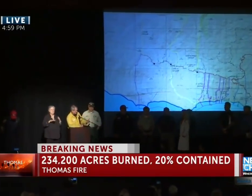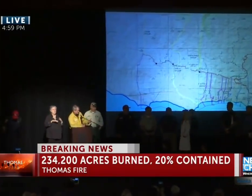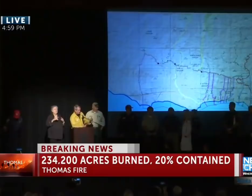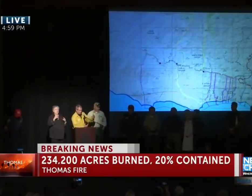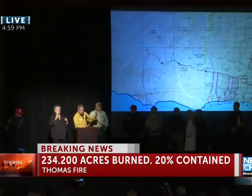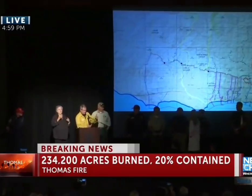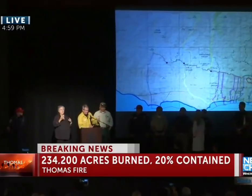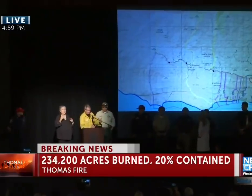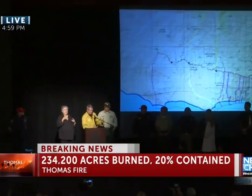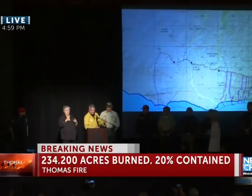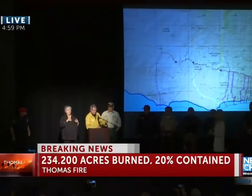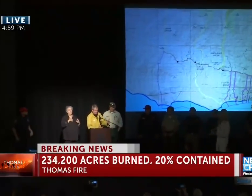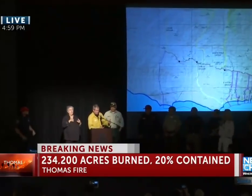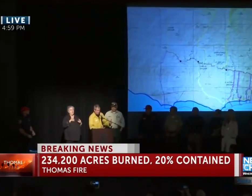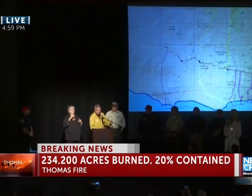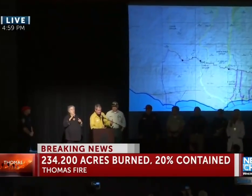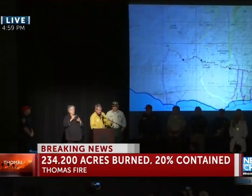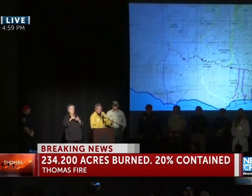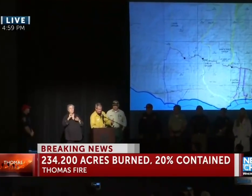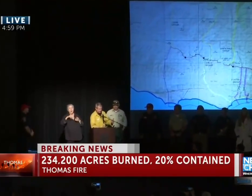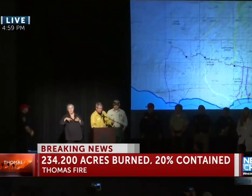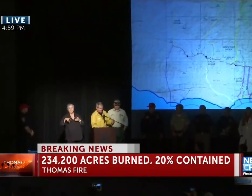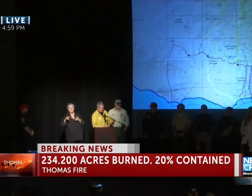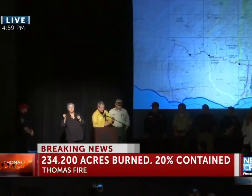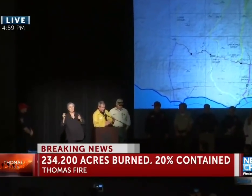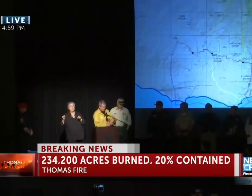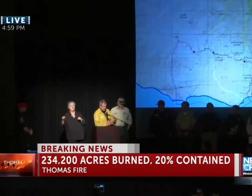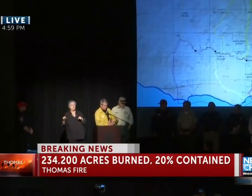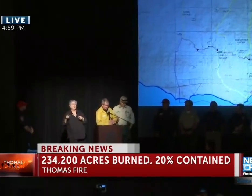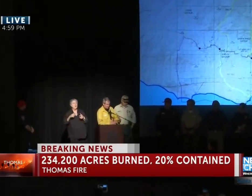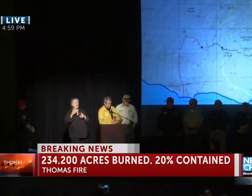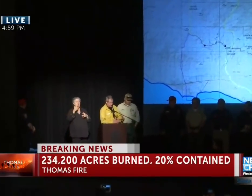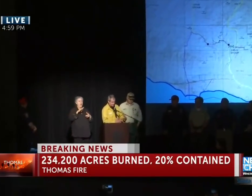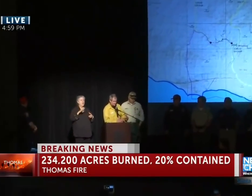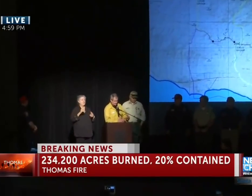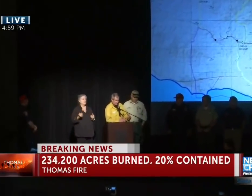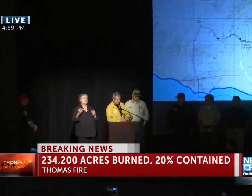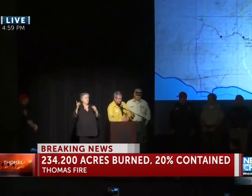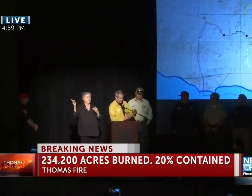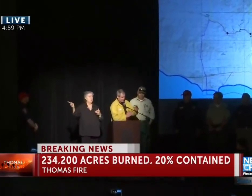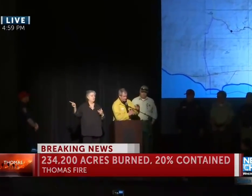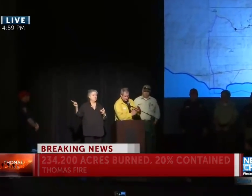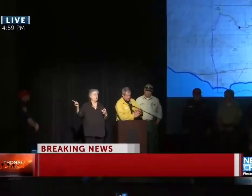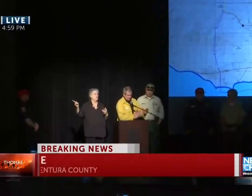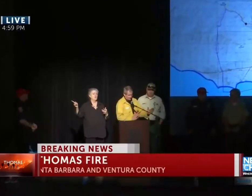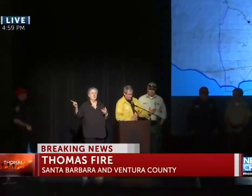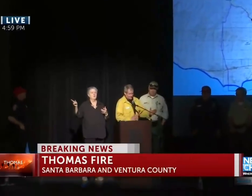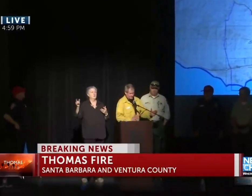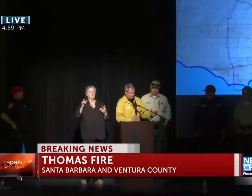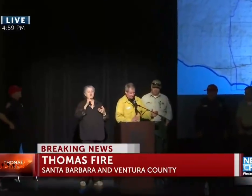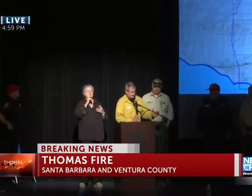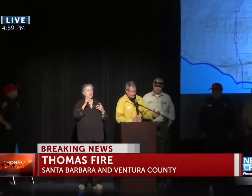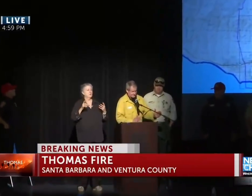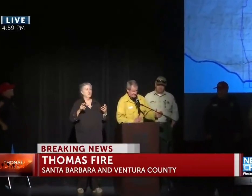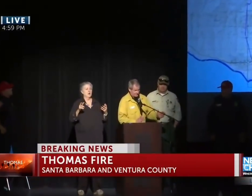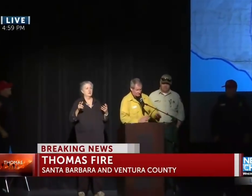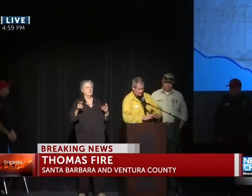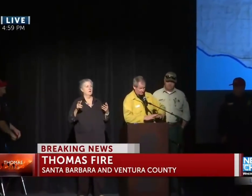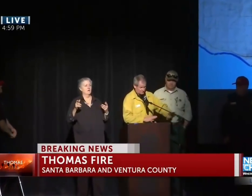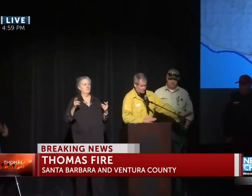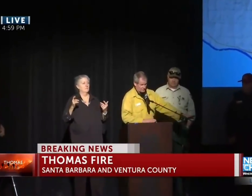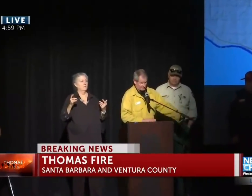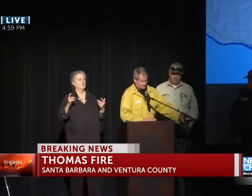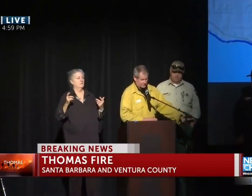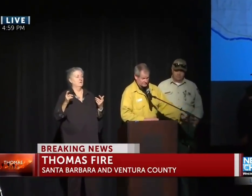basically let me tell you that we're going to mop it up as quickly as we can. And as hot as it's burned this year, there's not going to be a lot of resident